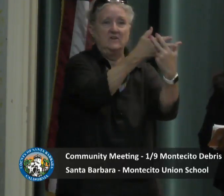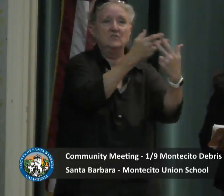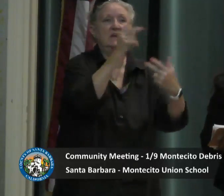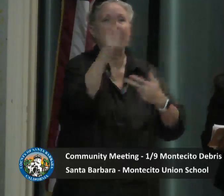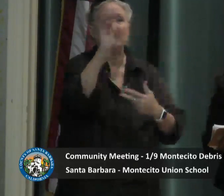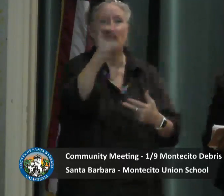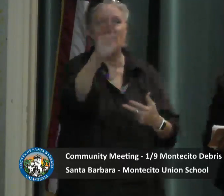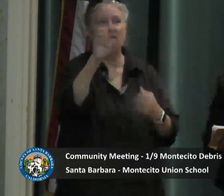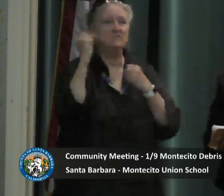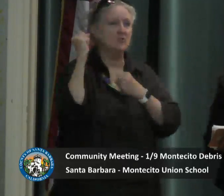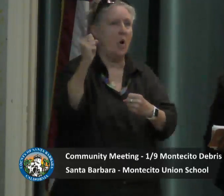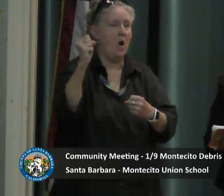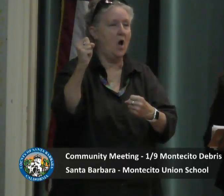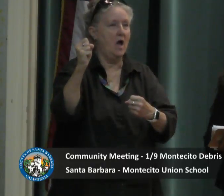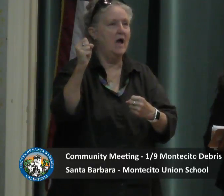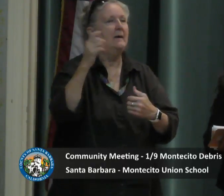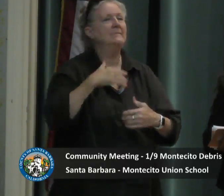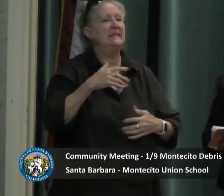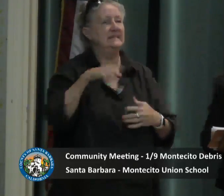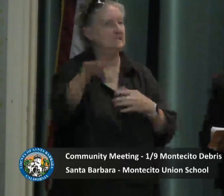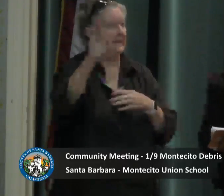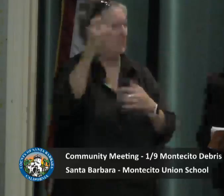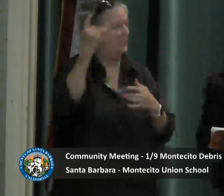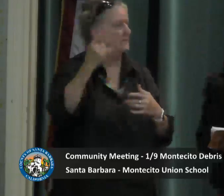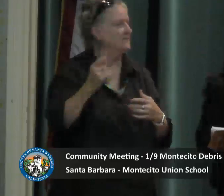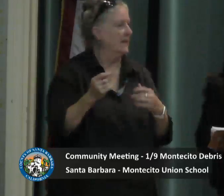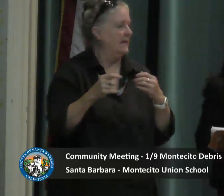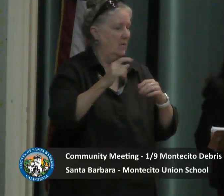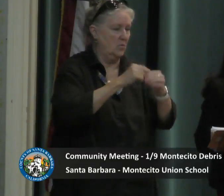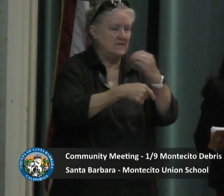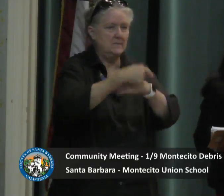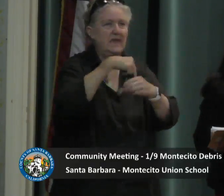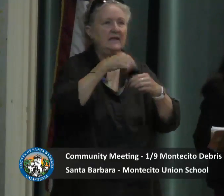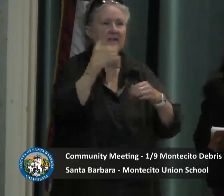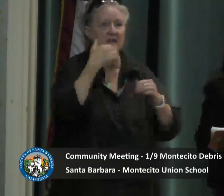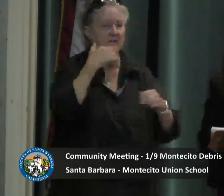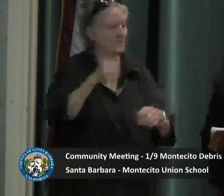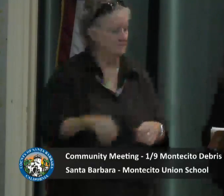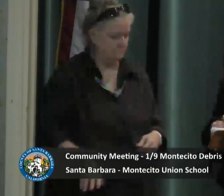strong wristbands, please. Everyone grab one. So we'll start in about 2 minutes.